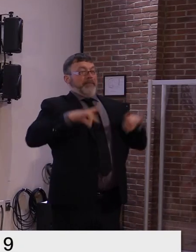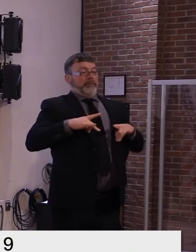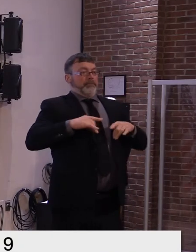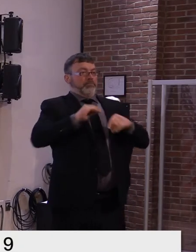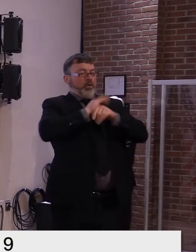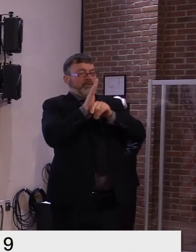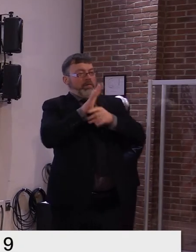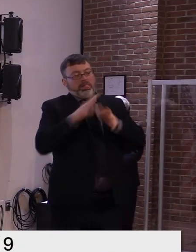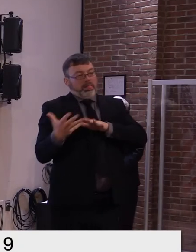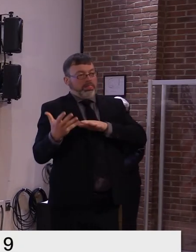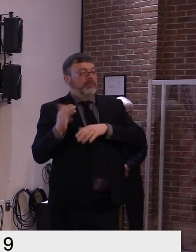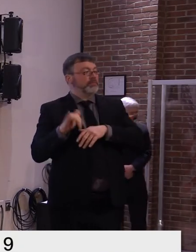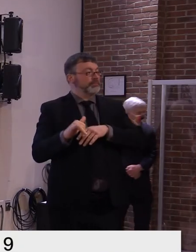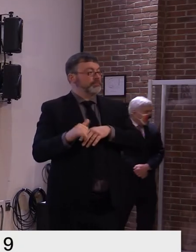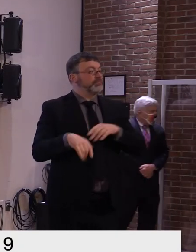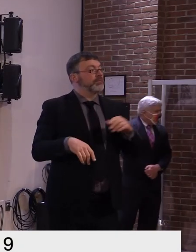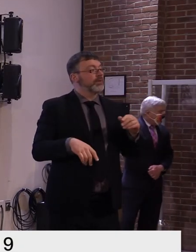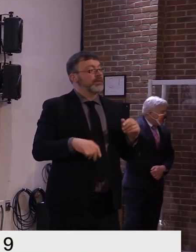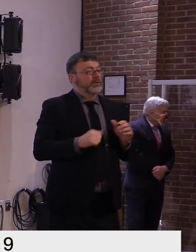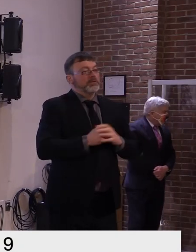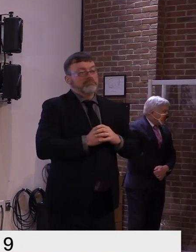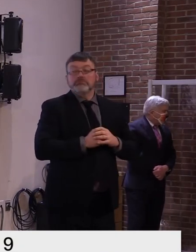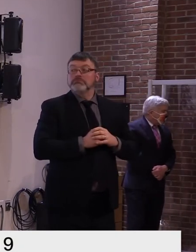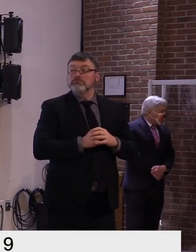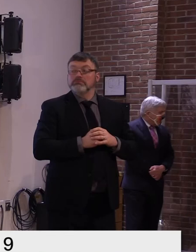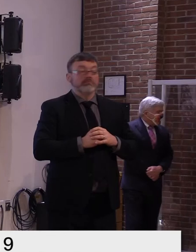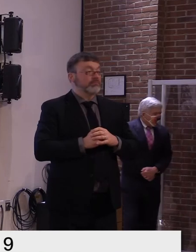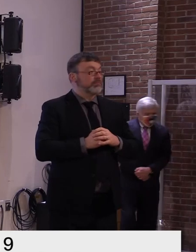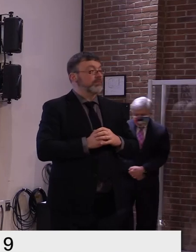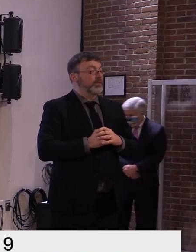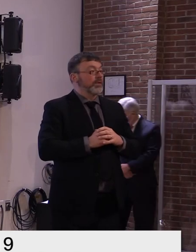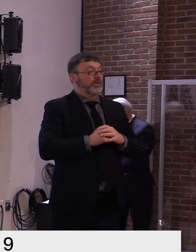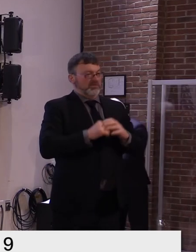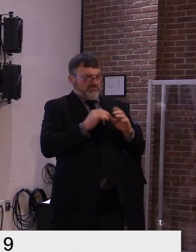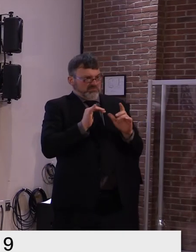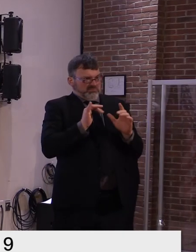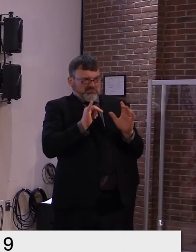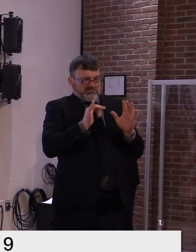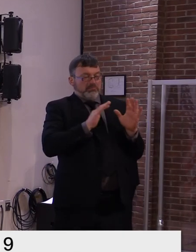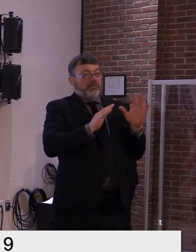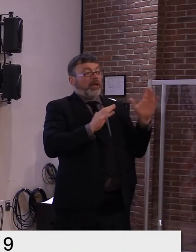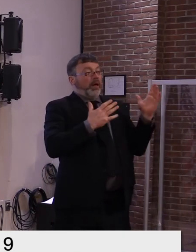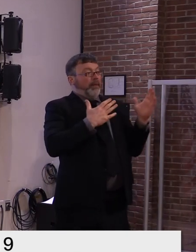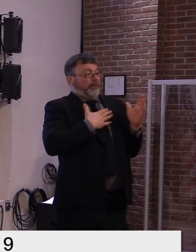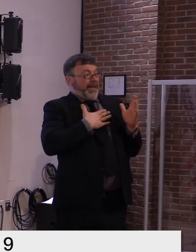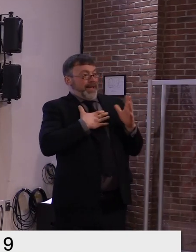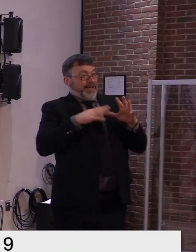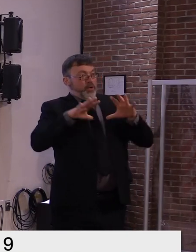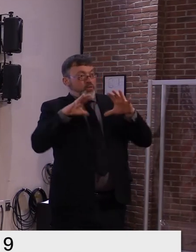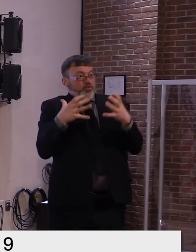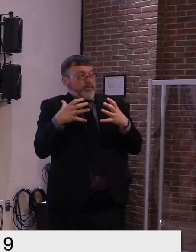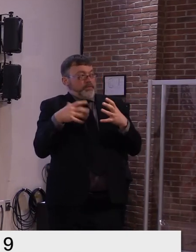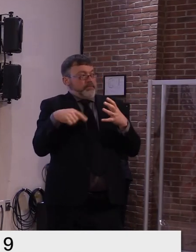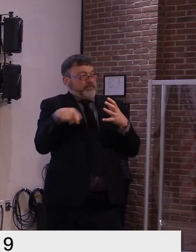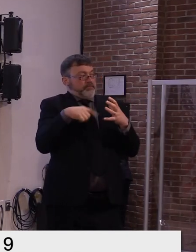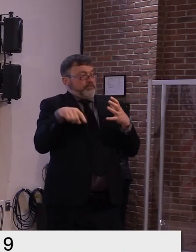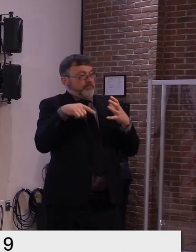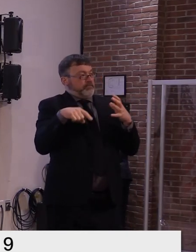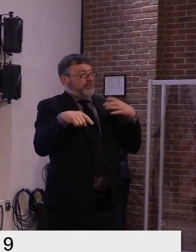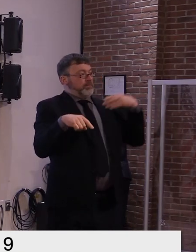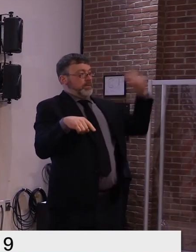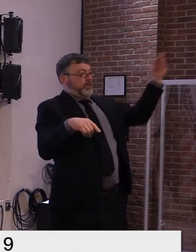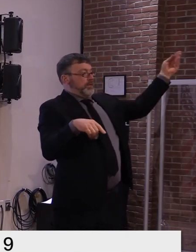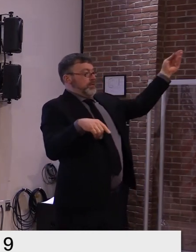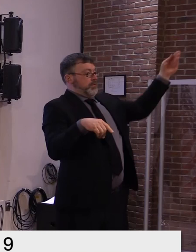you have a poorer outcome. And I've mentioned majority of these before, but I'll just